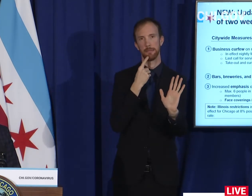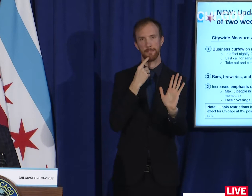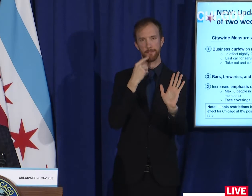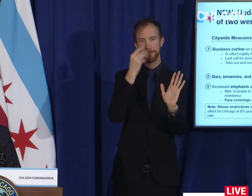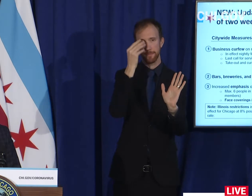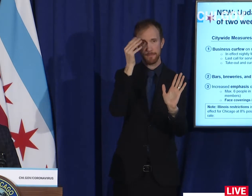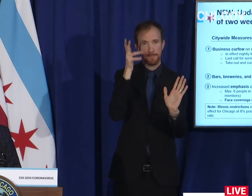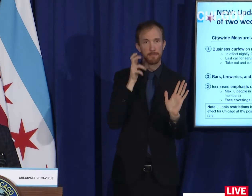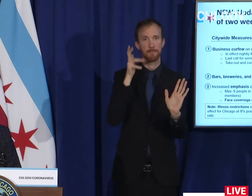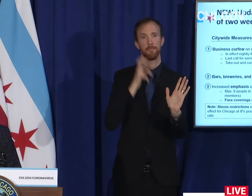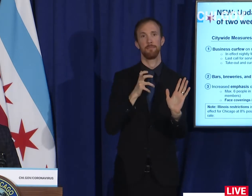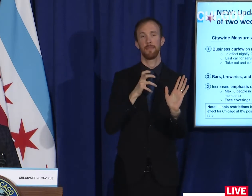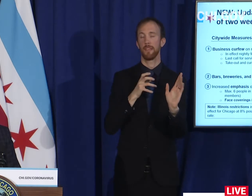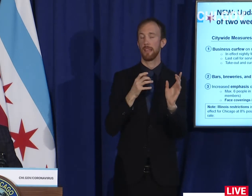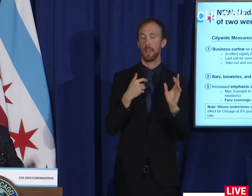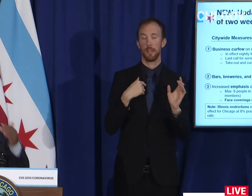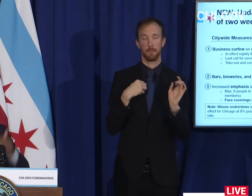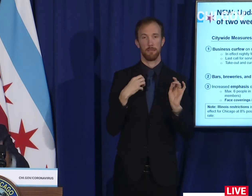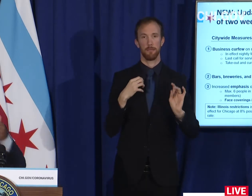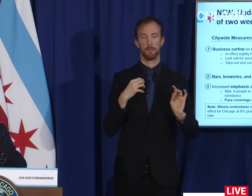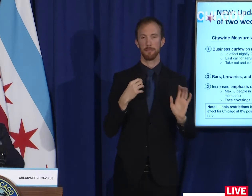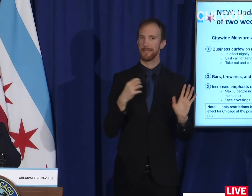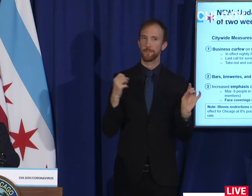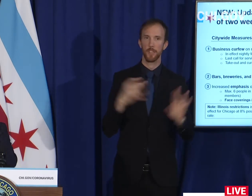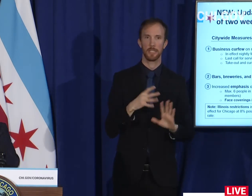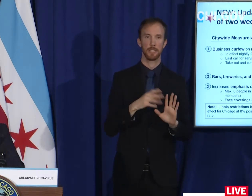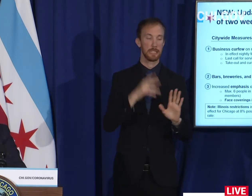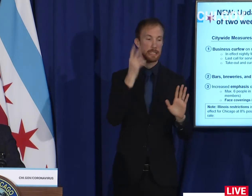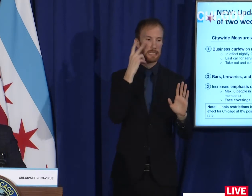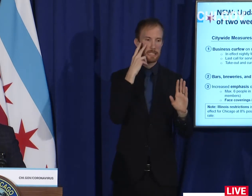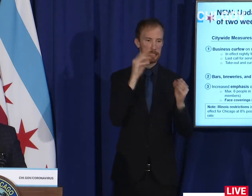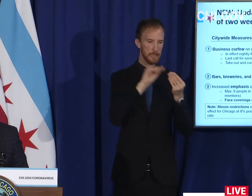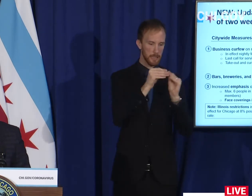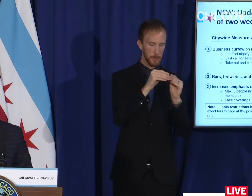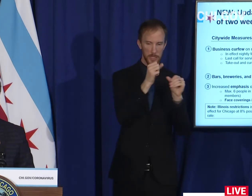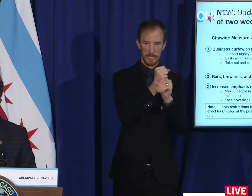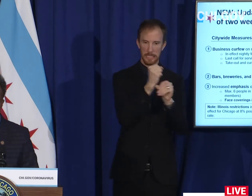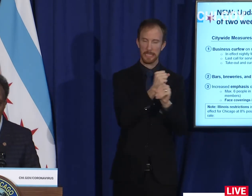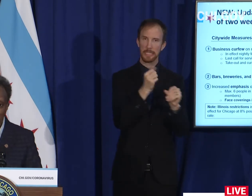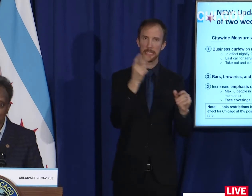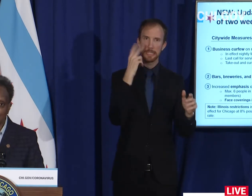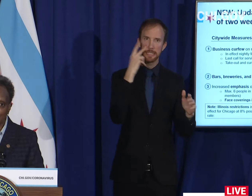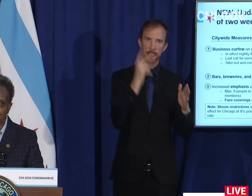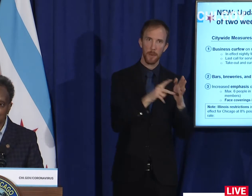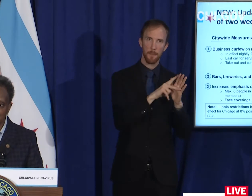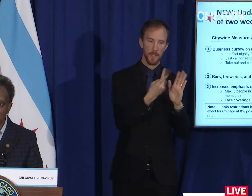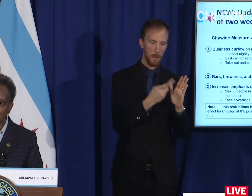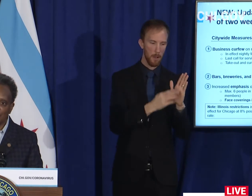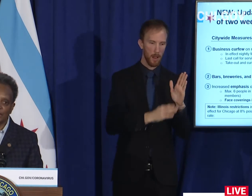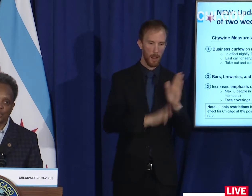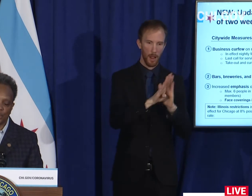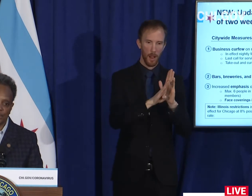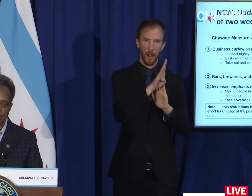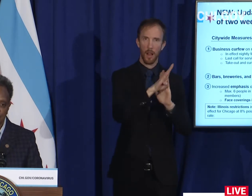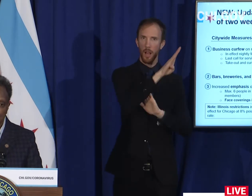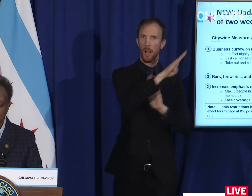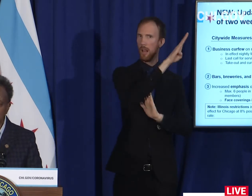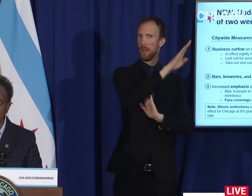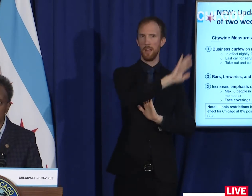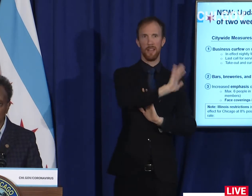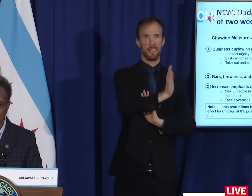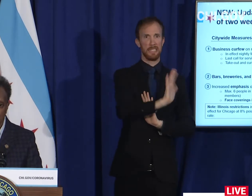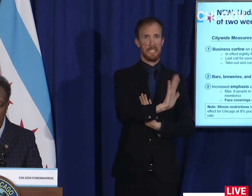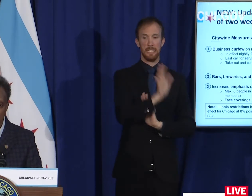The rapidity with which these numbers are doubling on a day-by-day basis, that the increase